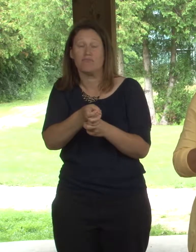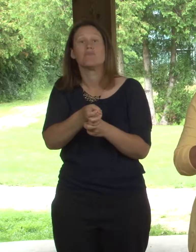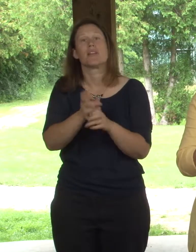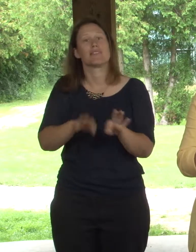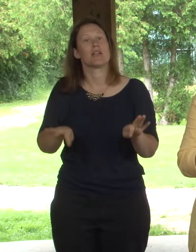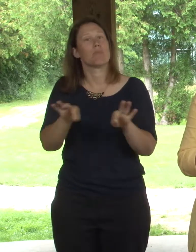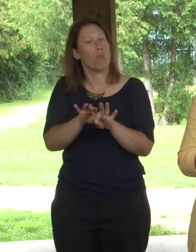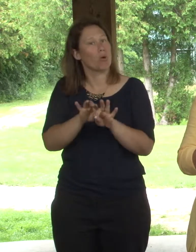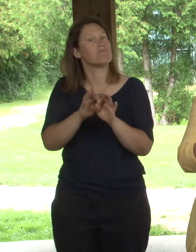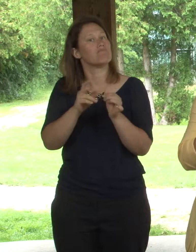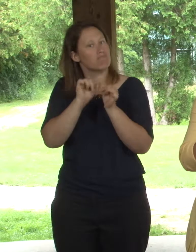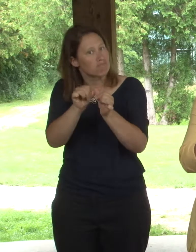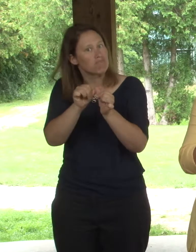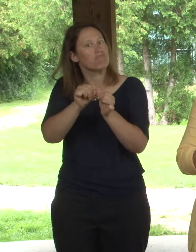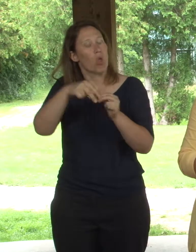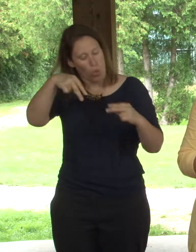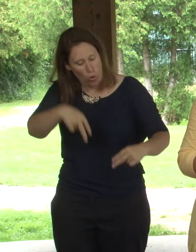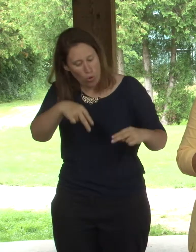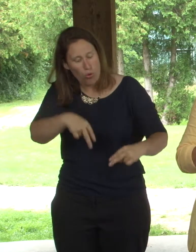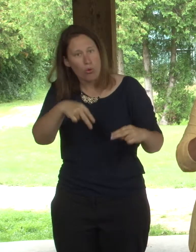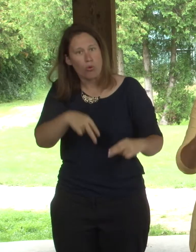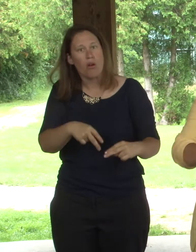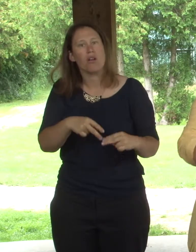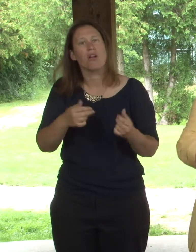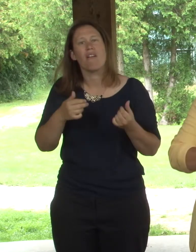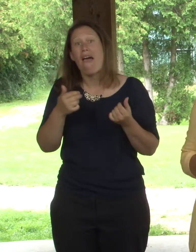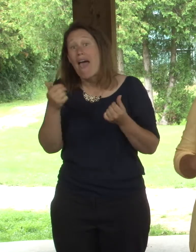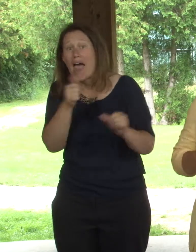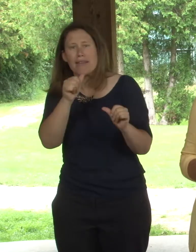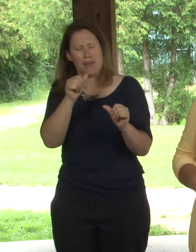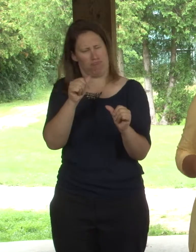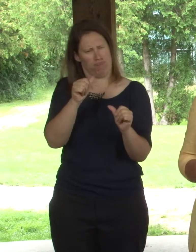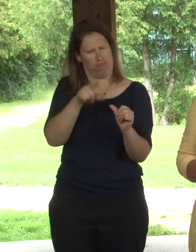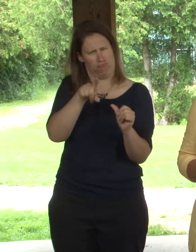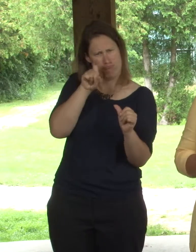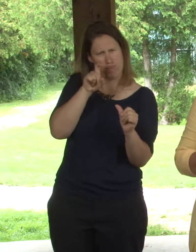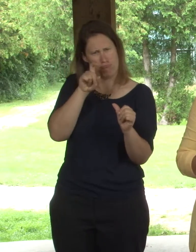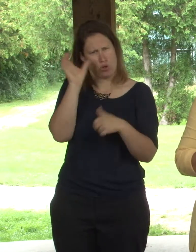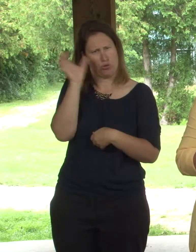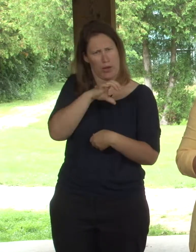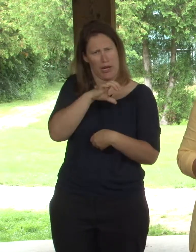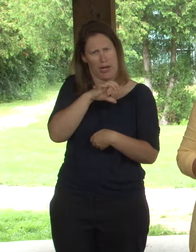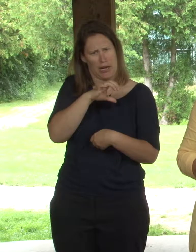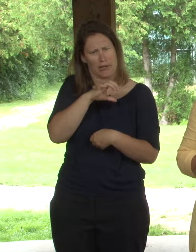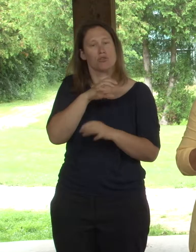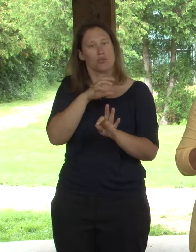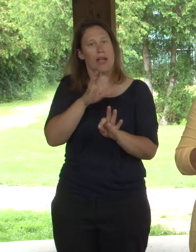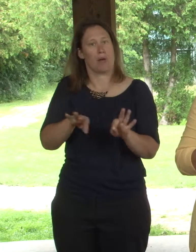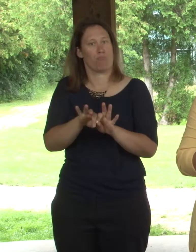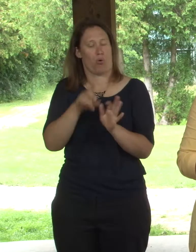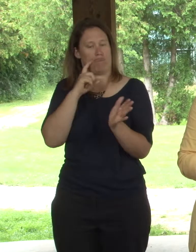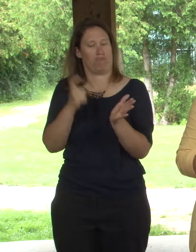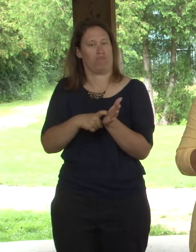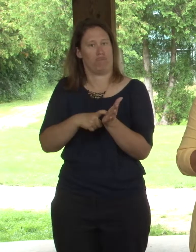basis. We want to look for things that are abnormal. Our skin, no matter where on our body, always should be intact, so that